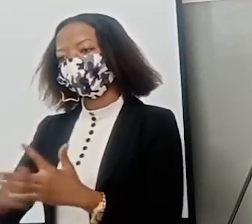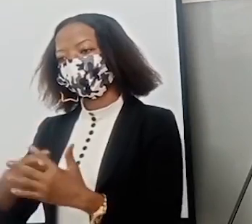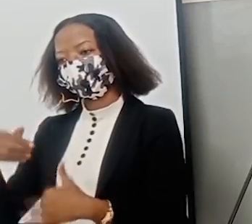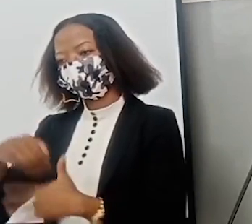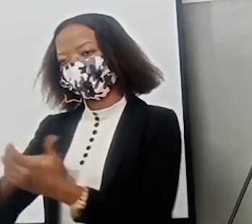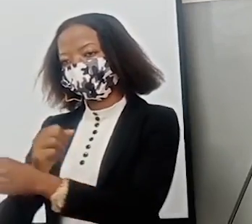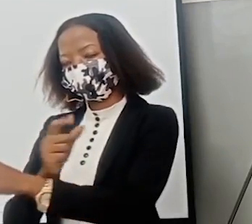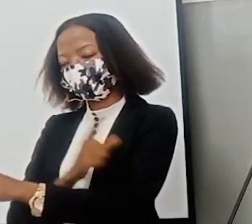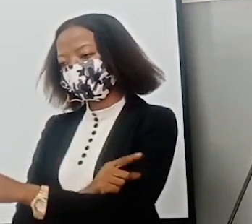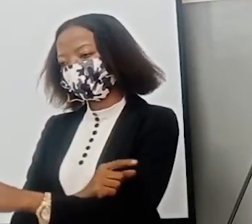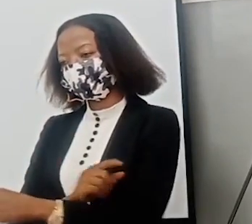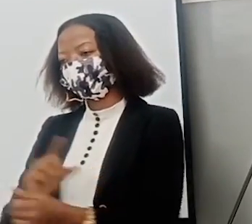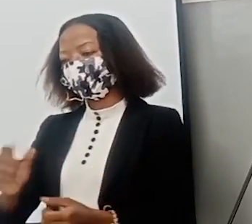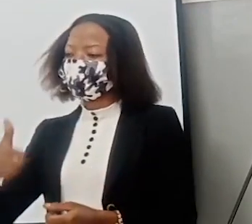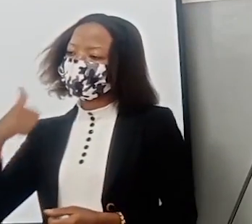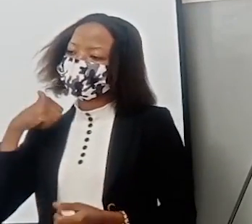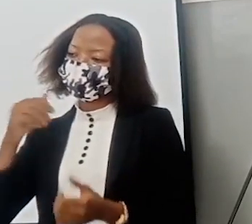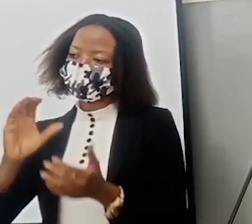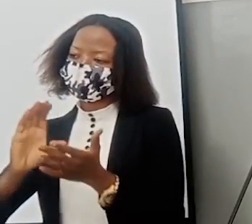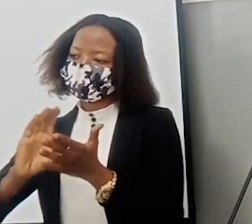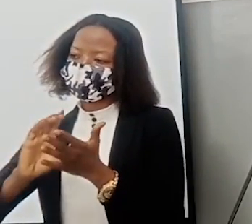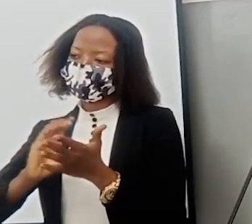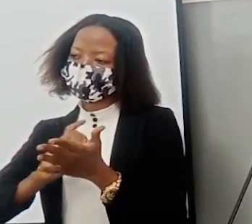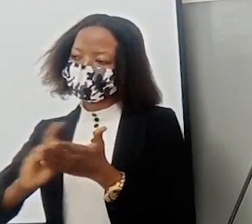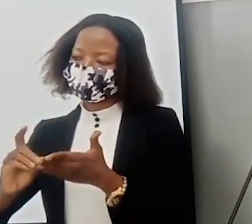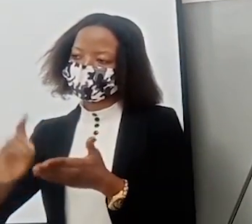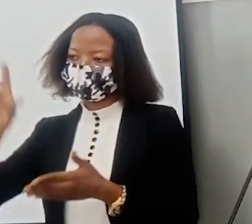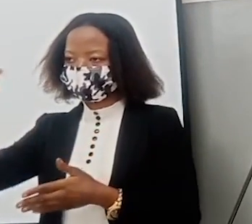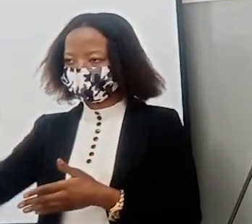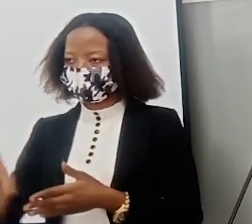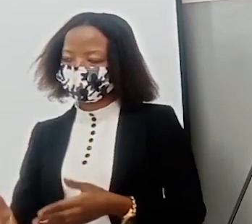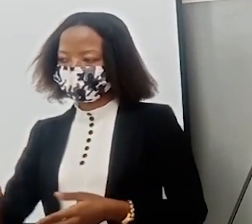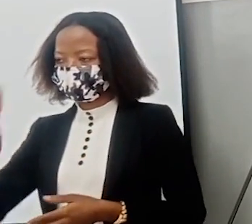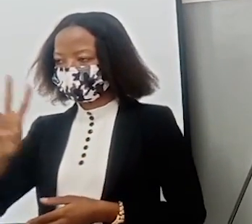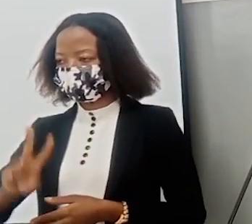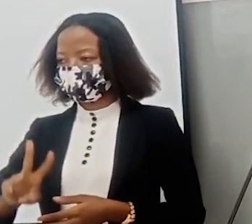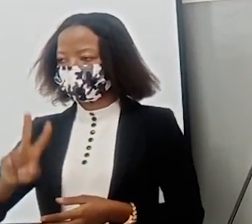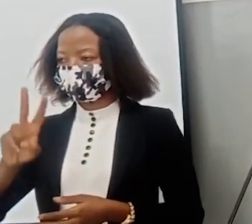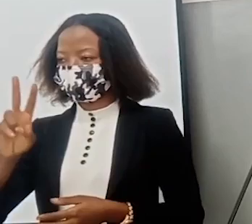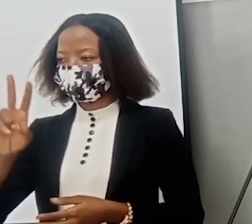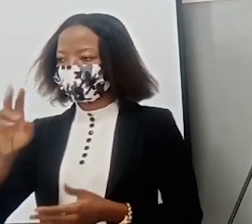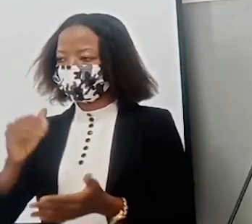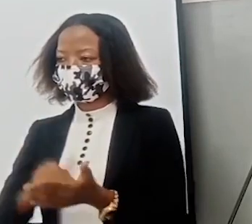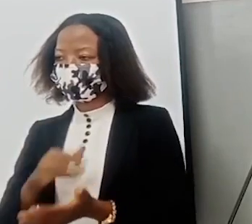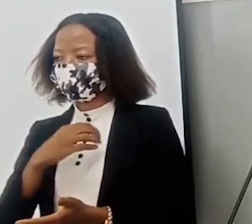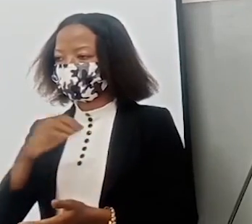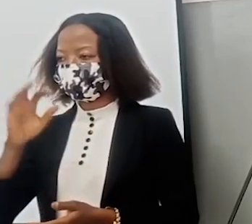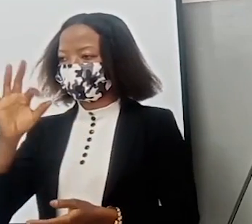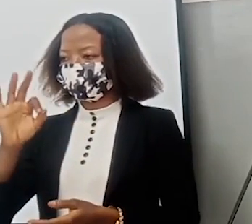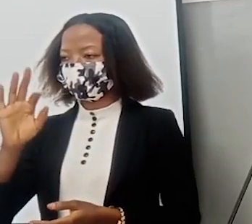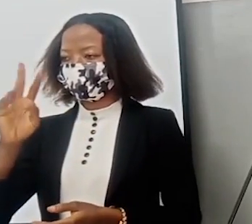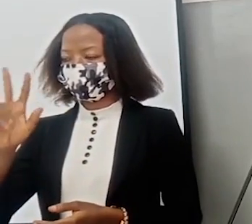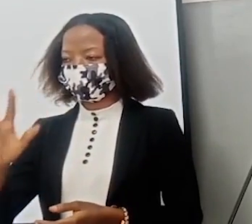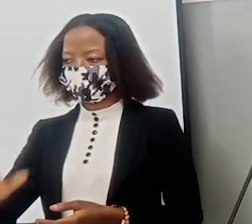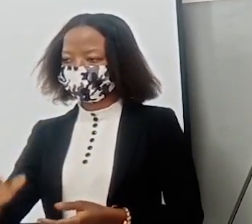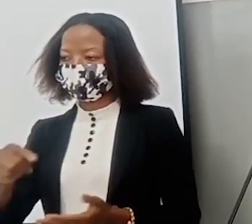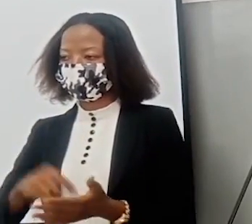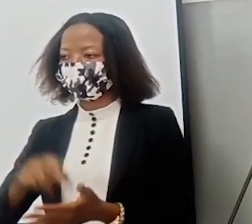The subsequent week, we also witnessed a drop from 292 cases weekly